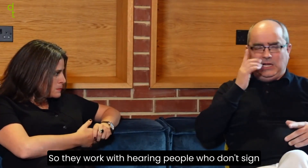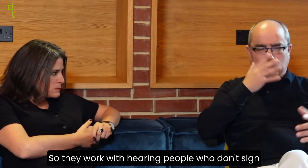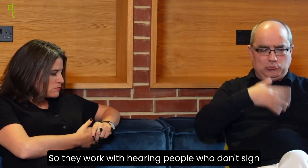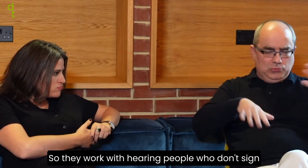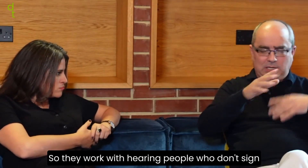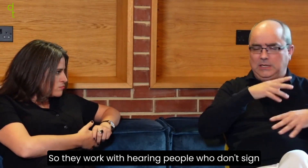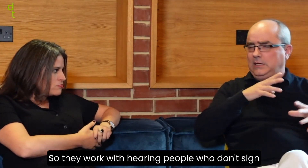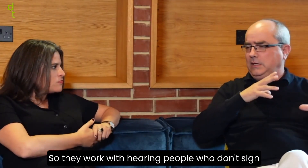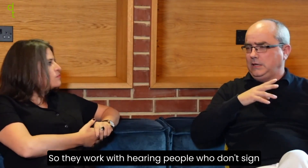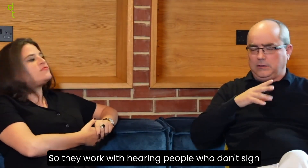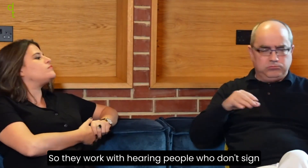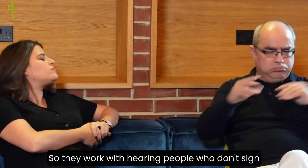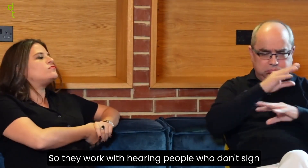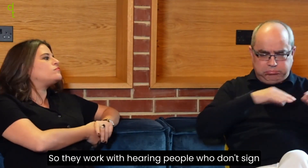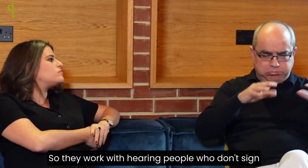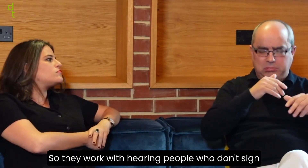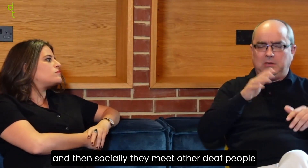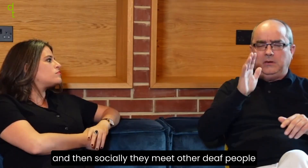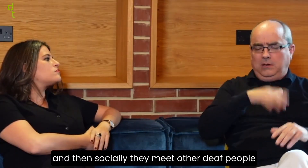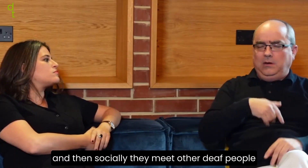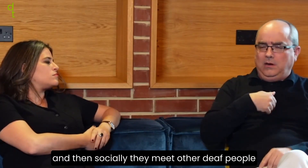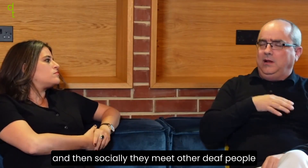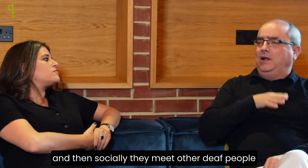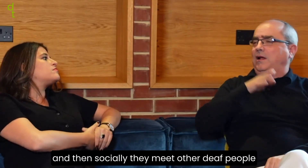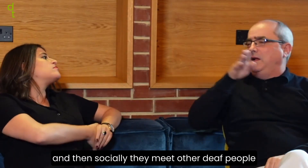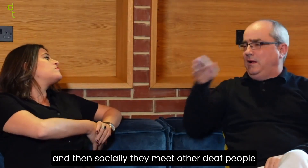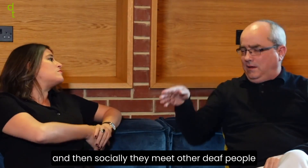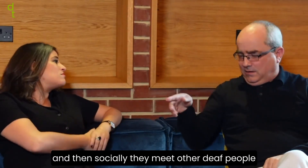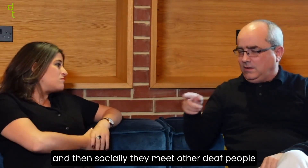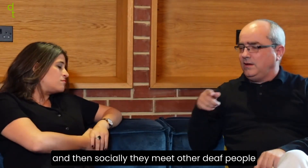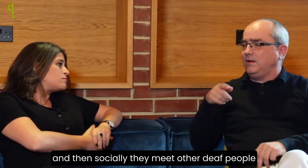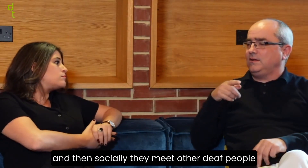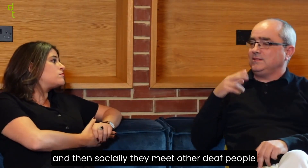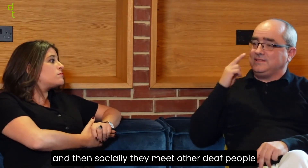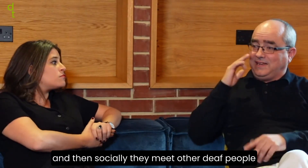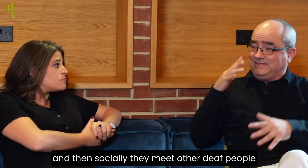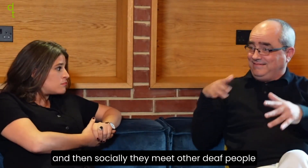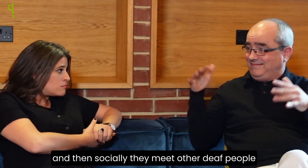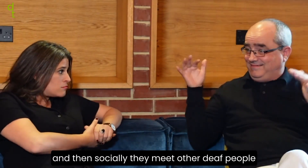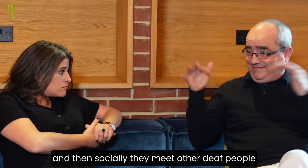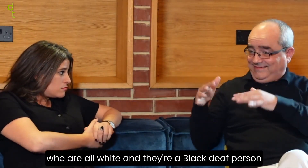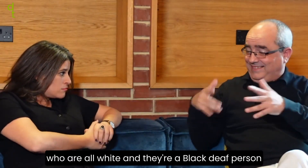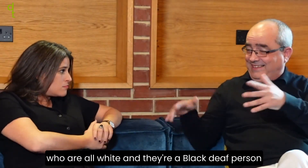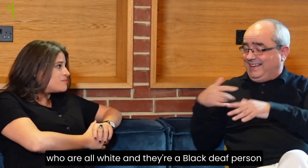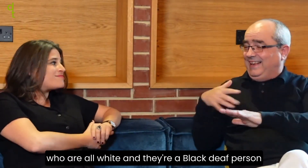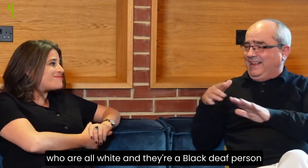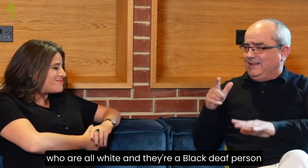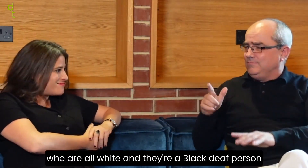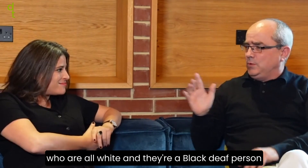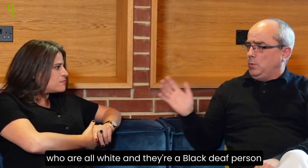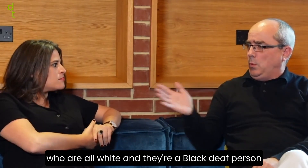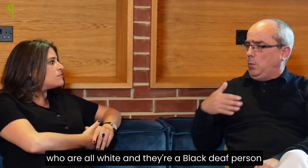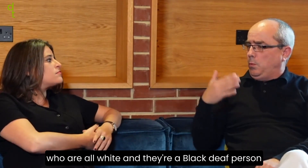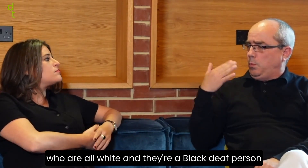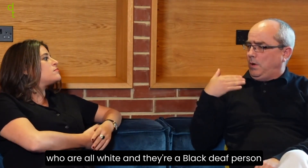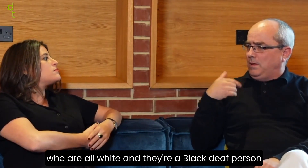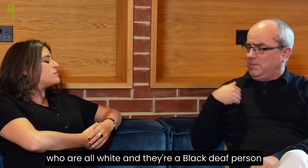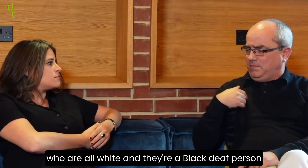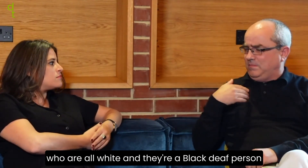people who don't sign, and then socially they meet other deaf people who are all white, and they're a black